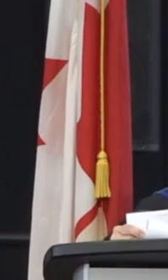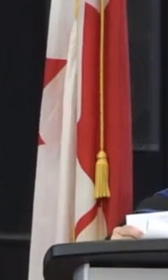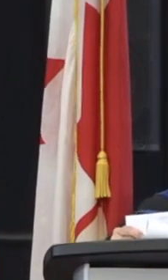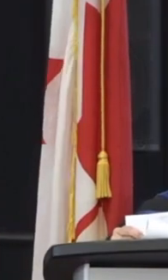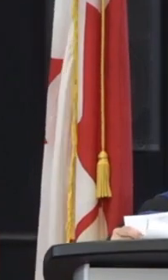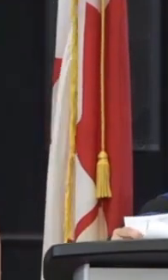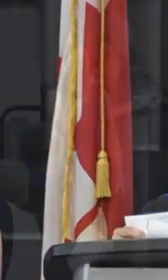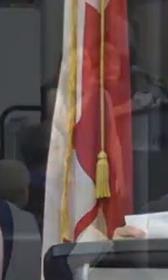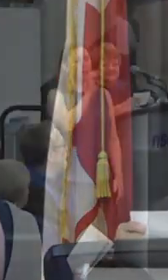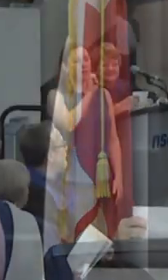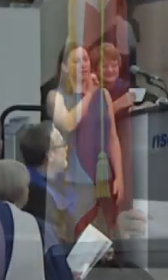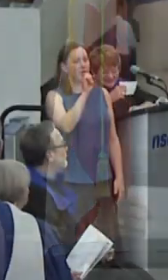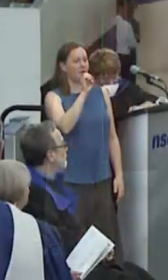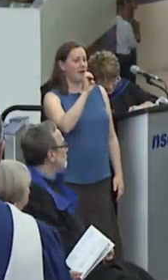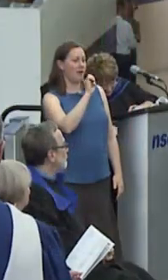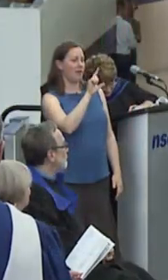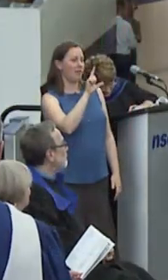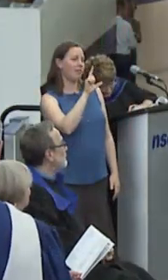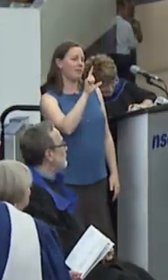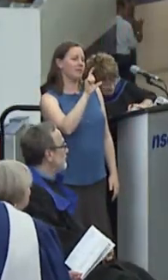Sayed.